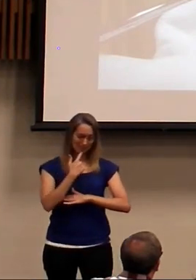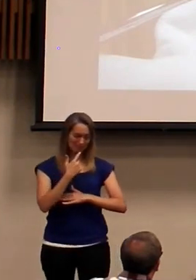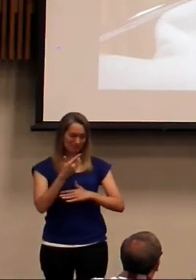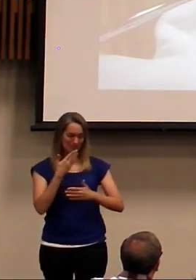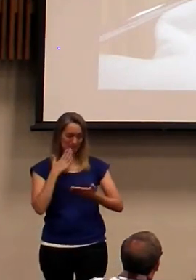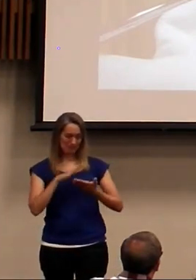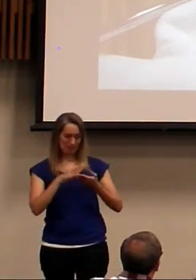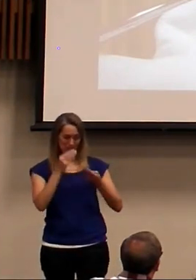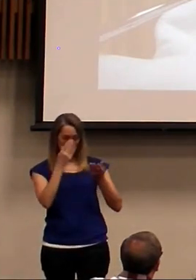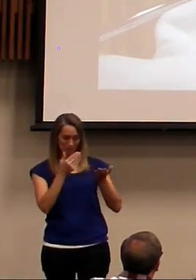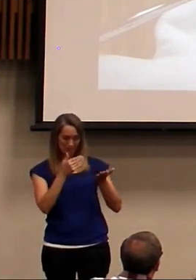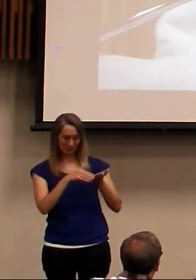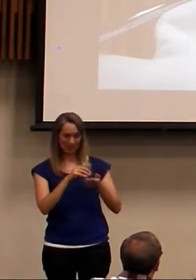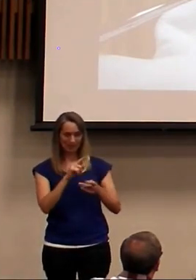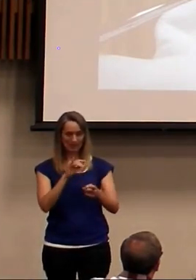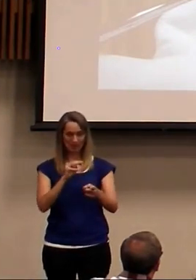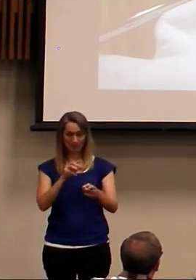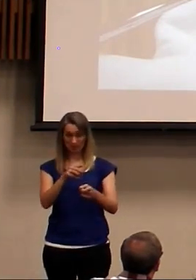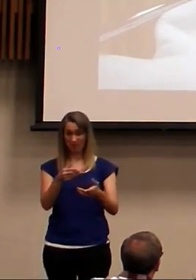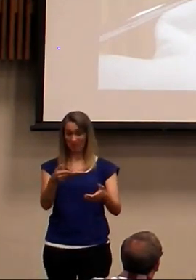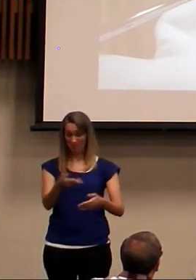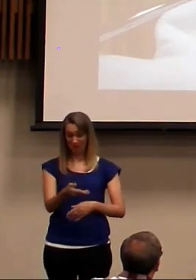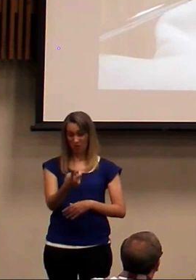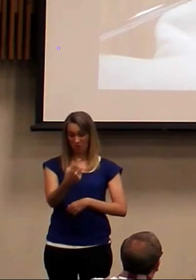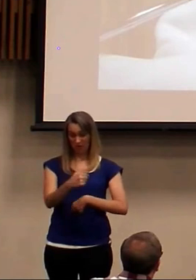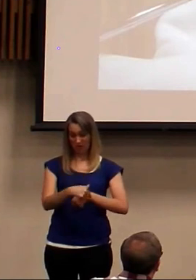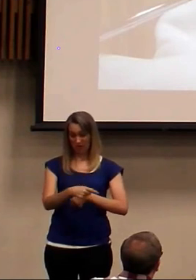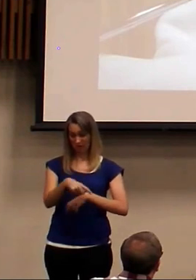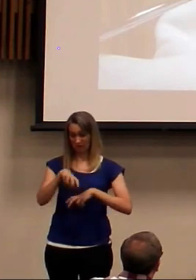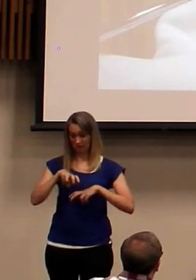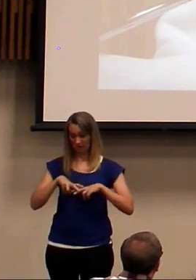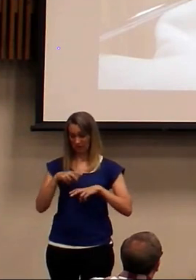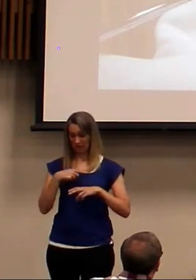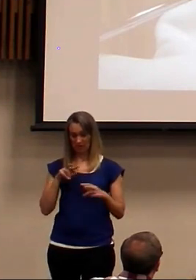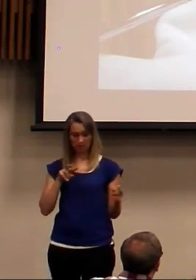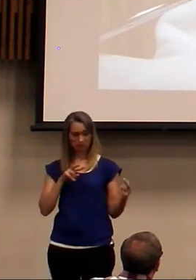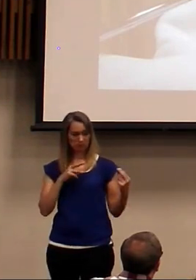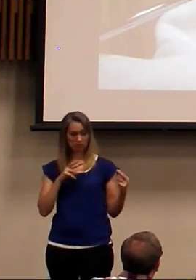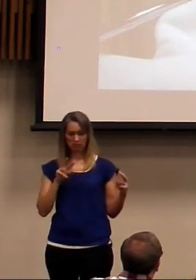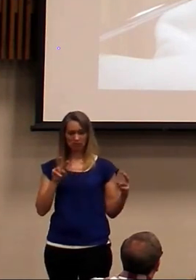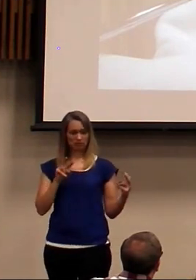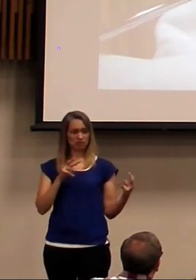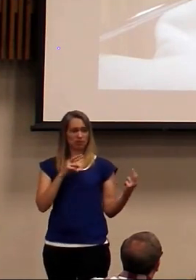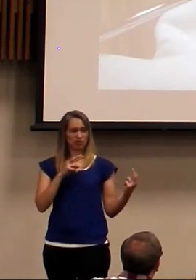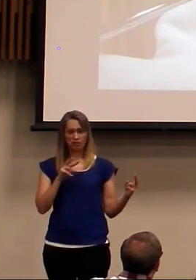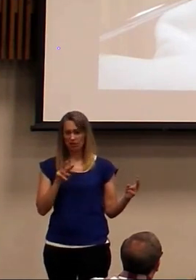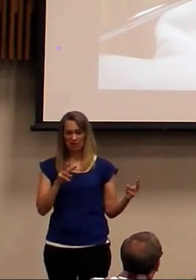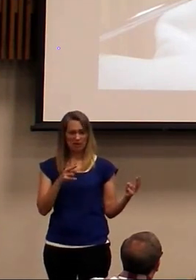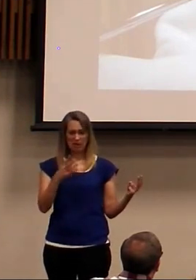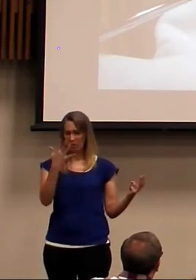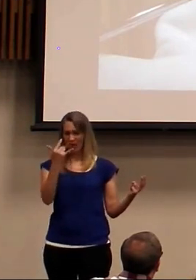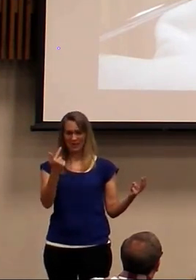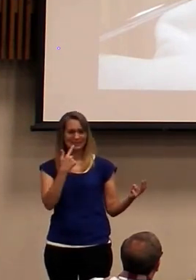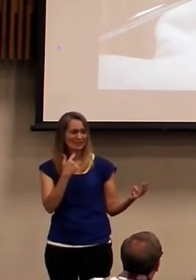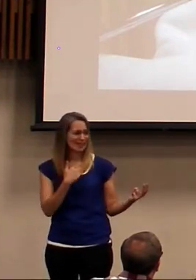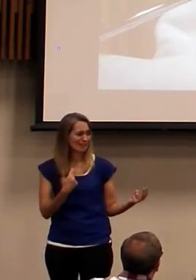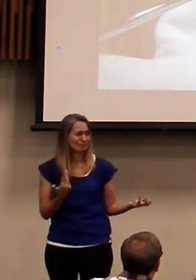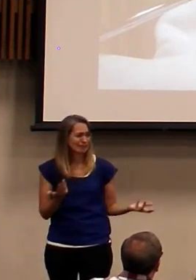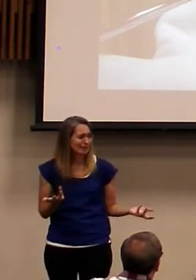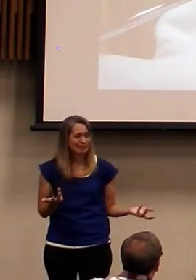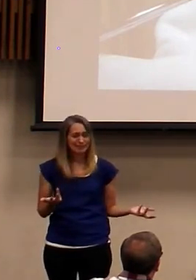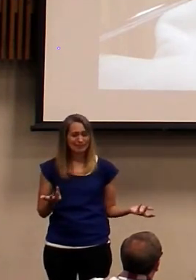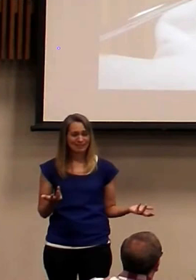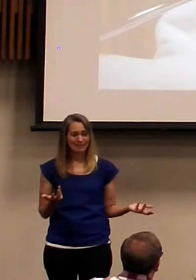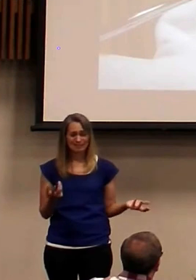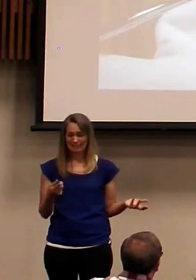again, which is really great. Tim was there for one of those times, sitting in a chair, and I kept looking at him going, why are they telling me this stuff?